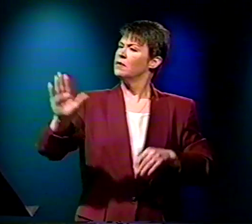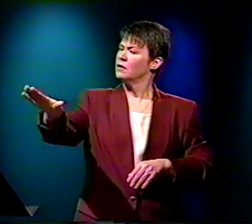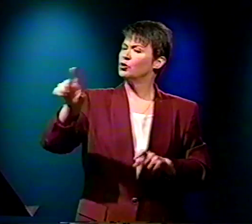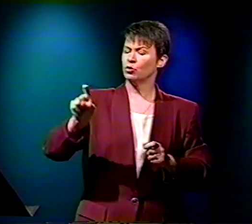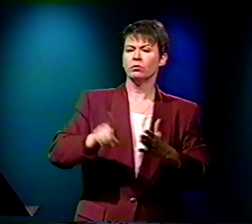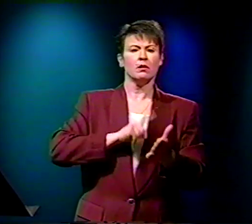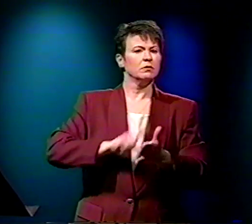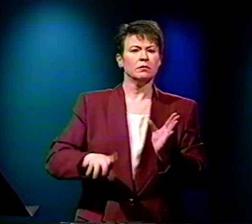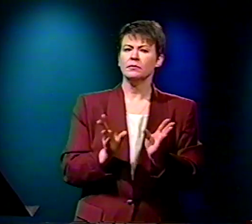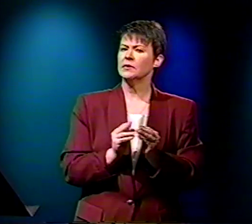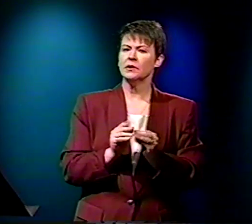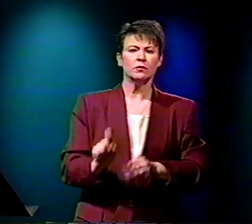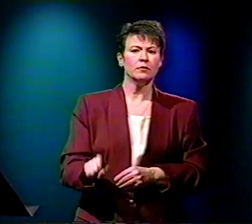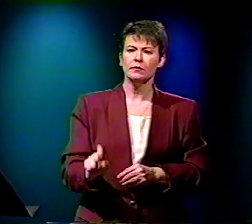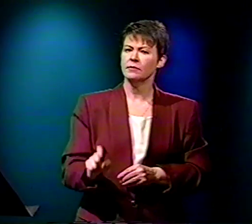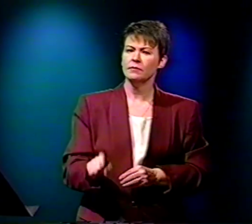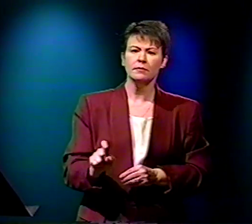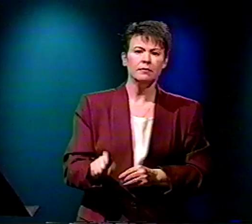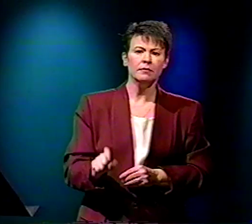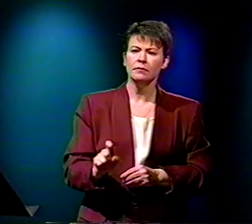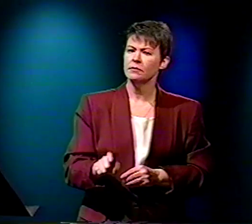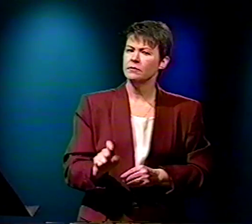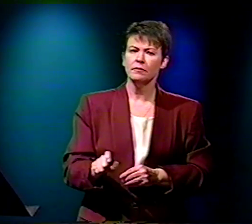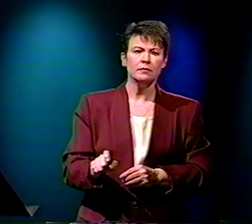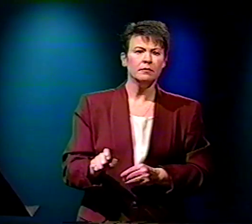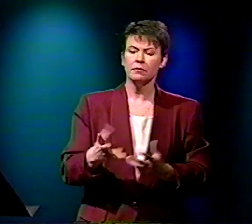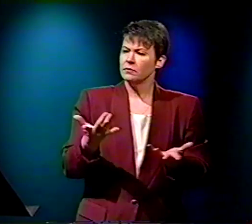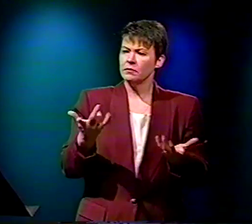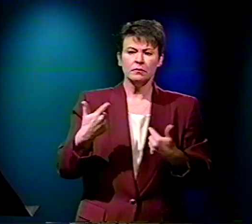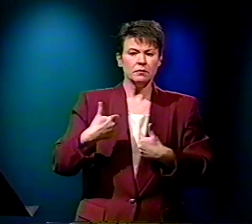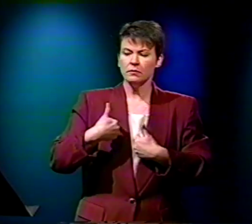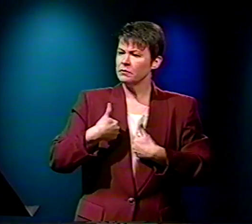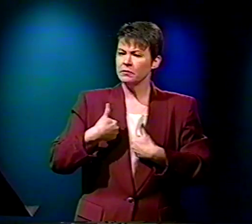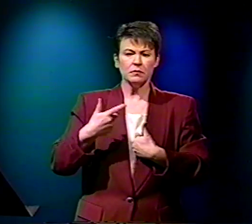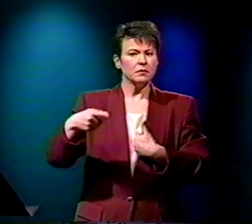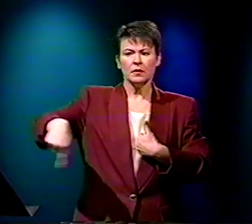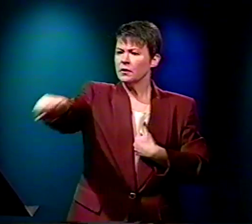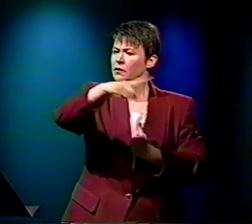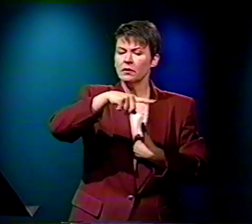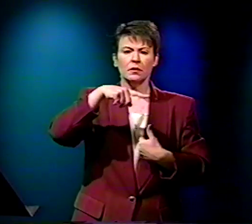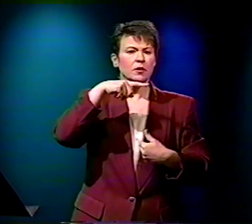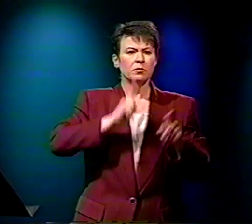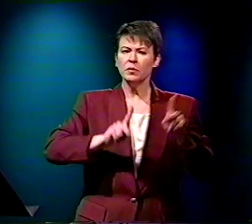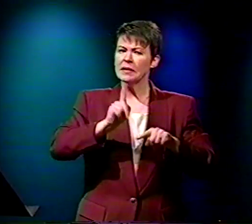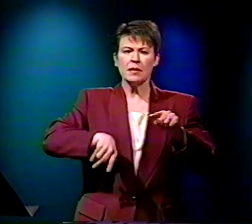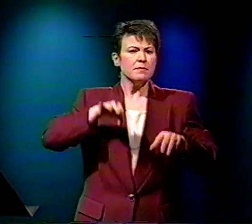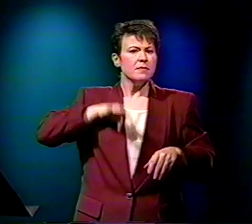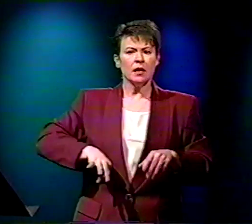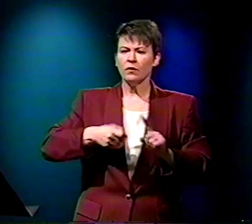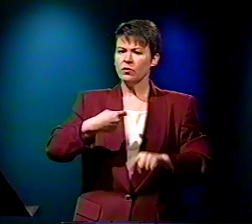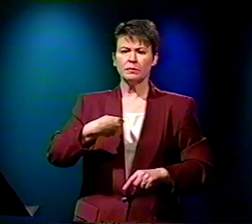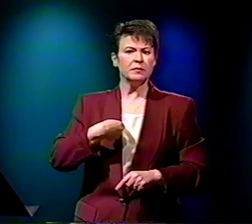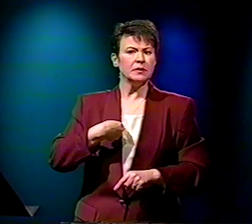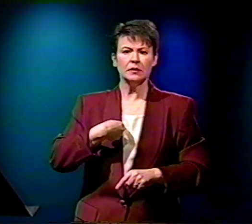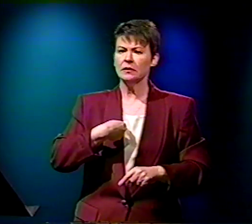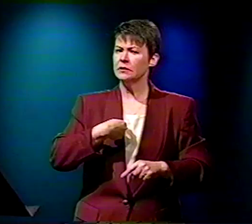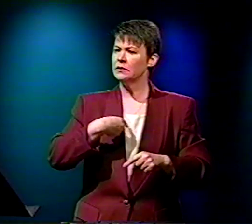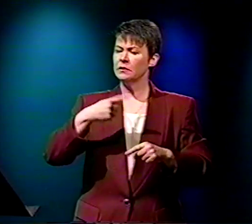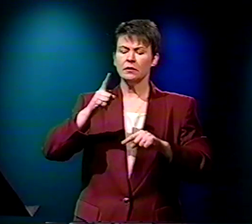wait just a minute. And I stopped and I said something to the chairperson. I said, "You know, we need to cancel this meeting because this is unfair, because the other hearing